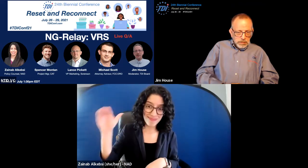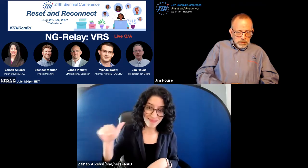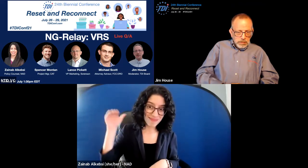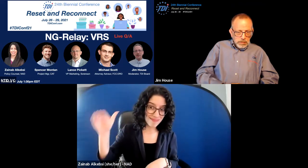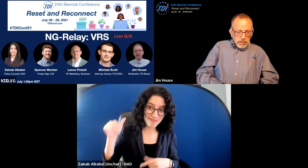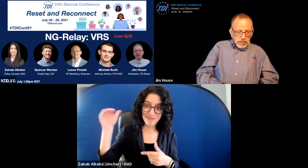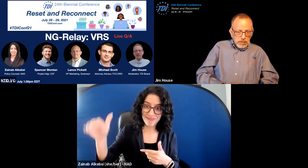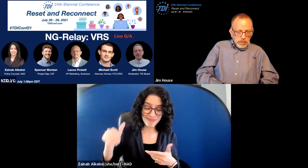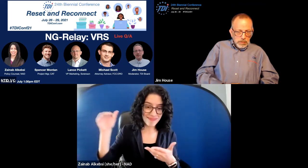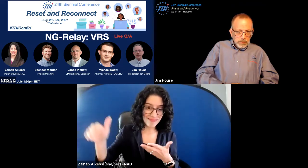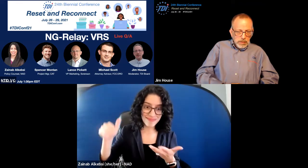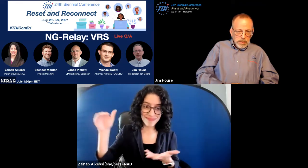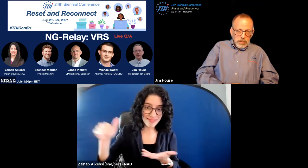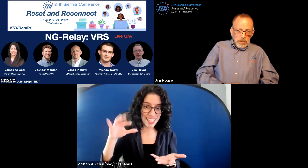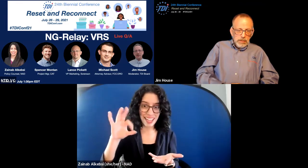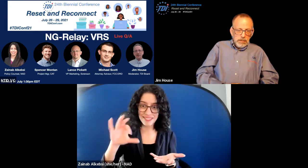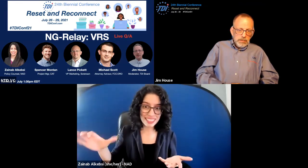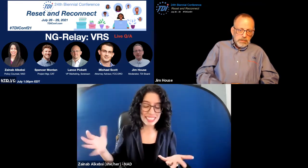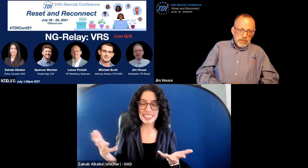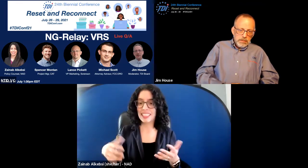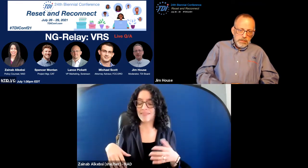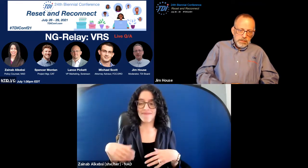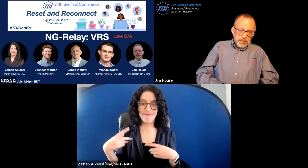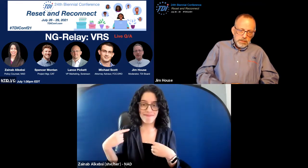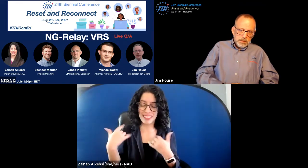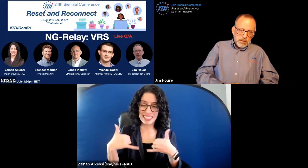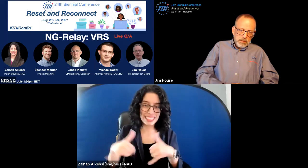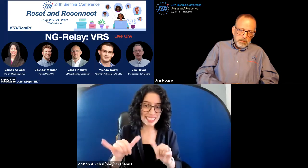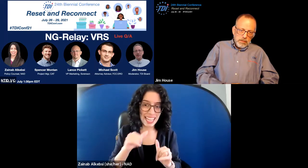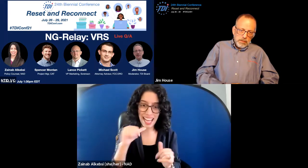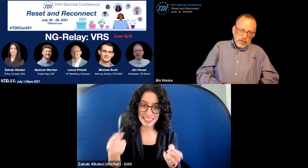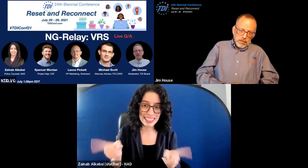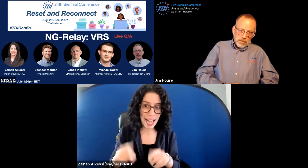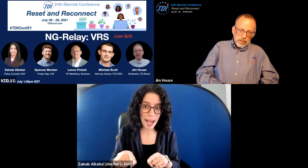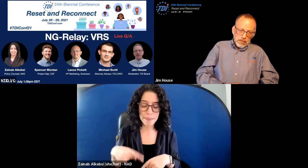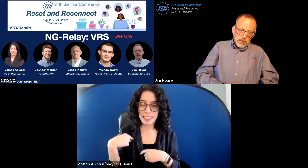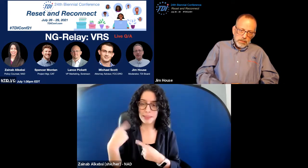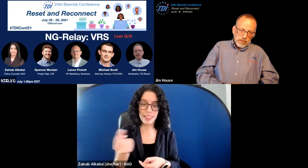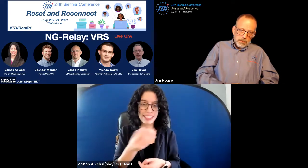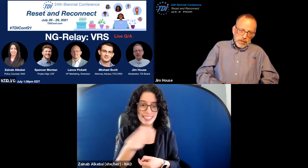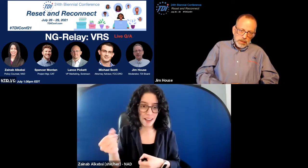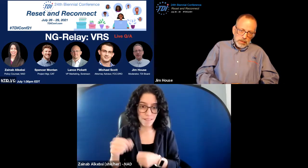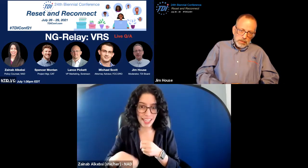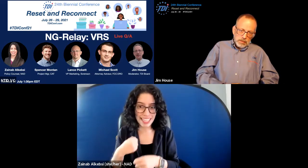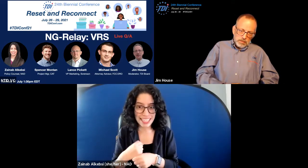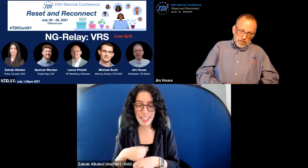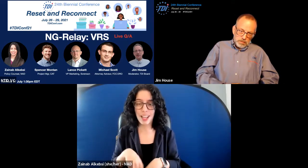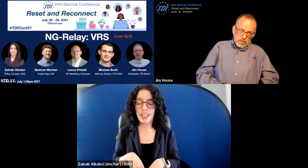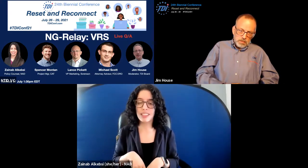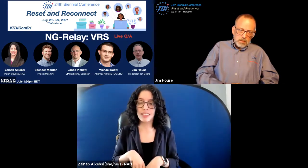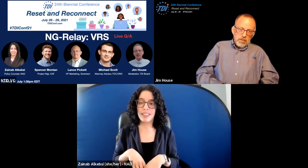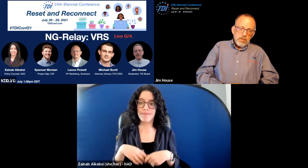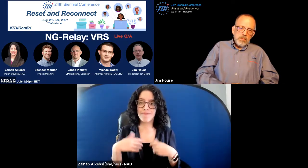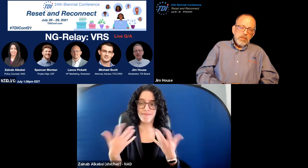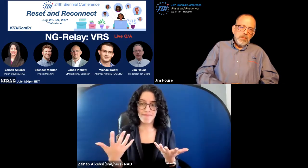can support. And we've been asking for this for a long time. I mean, it still hasn't happened yet. It's been